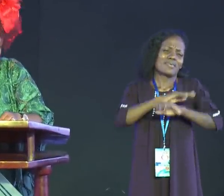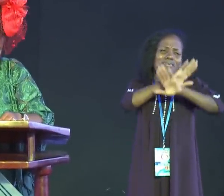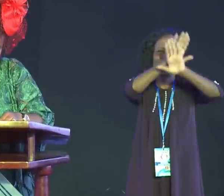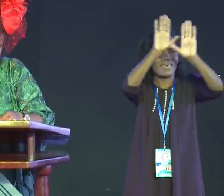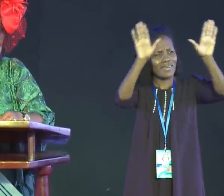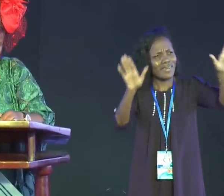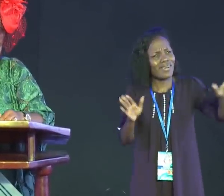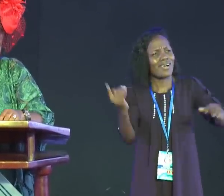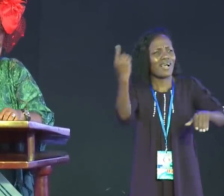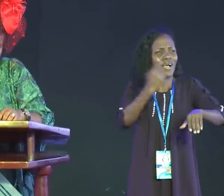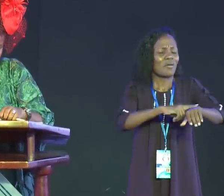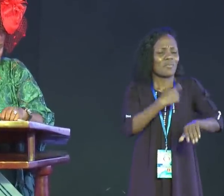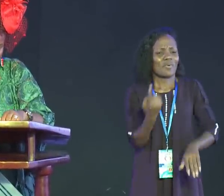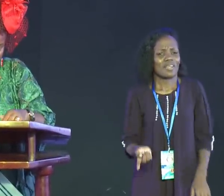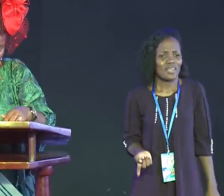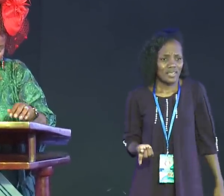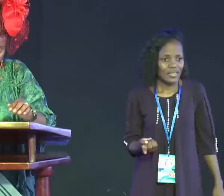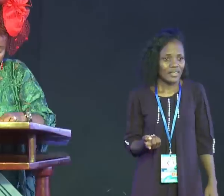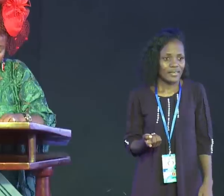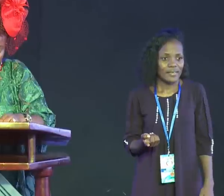when it will come to dawn.